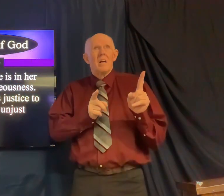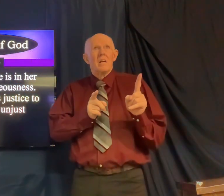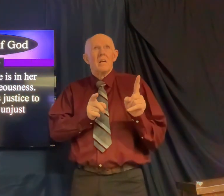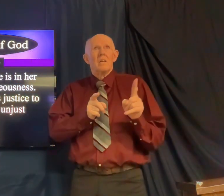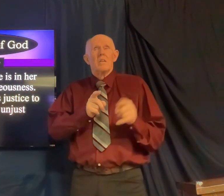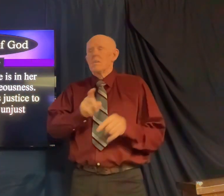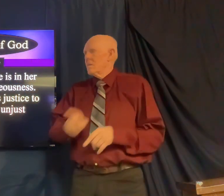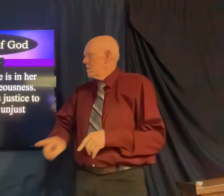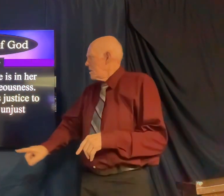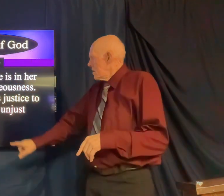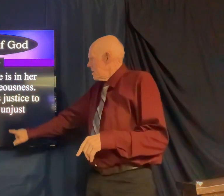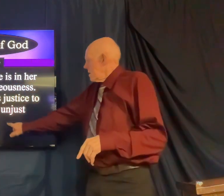But